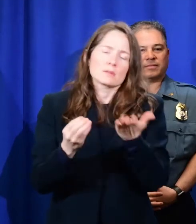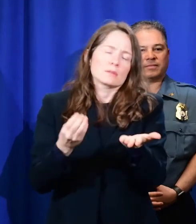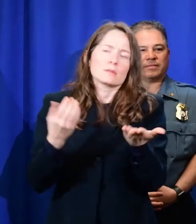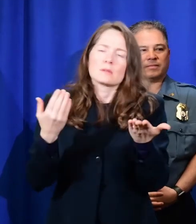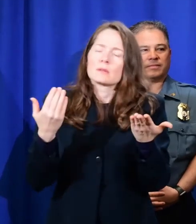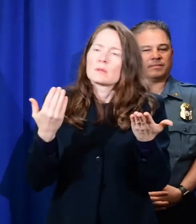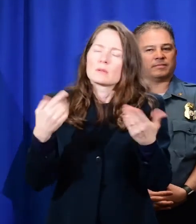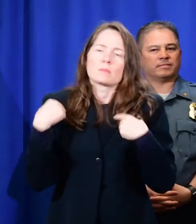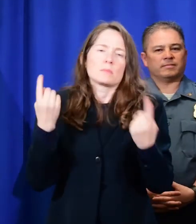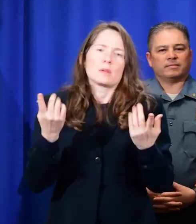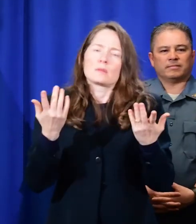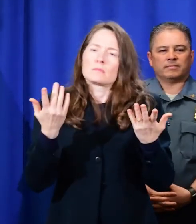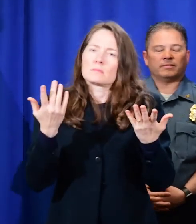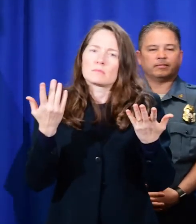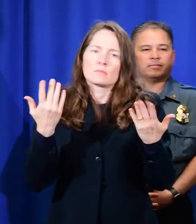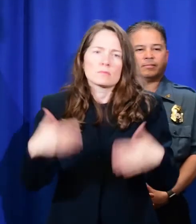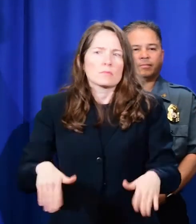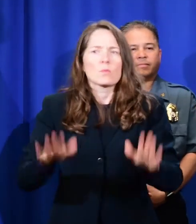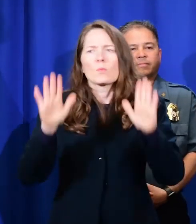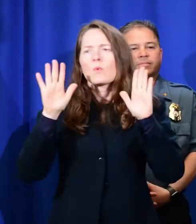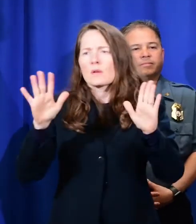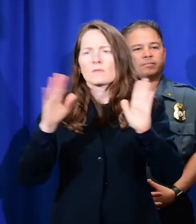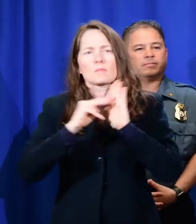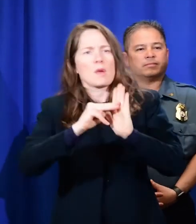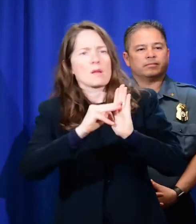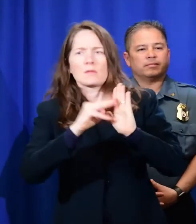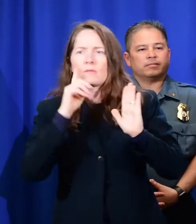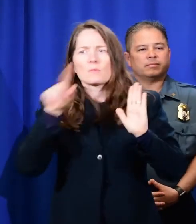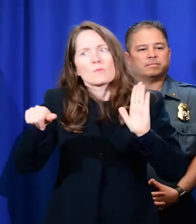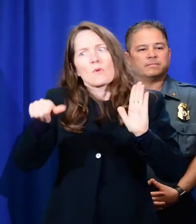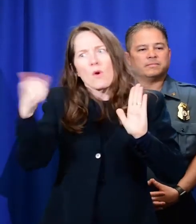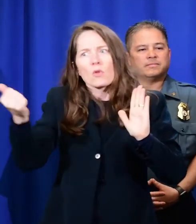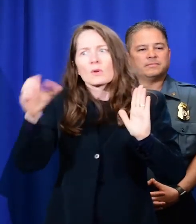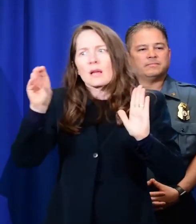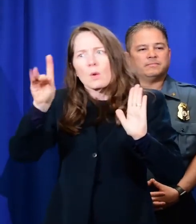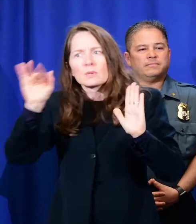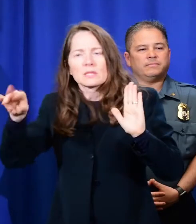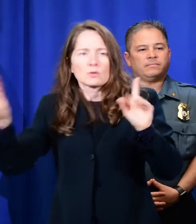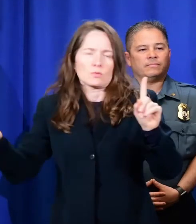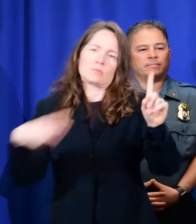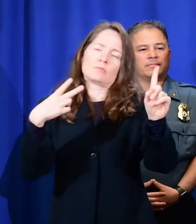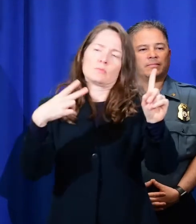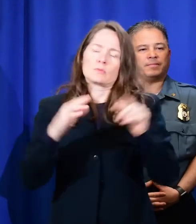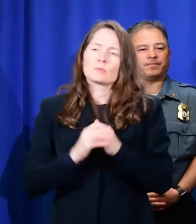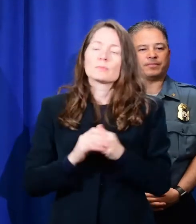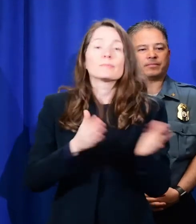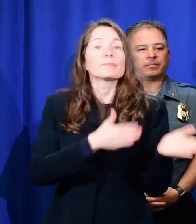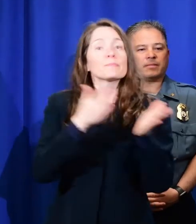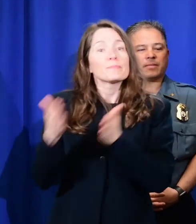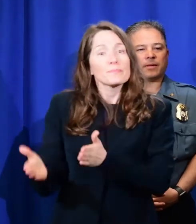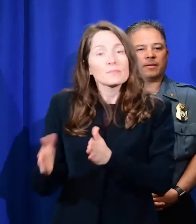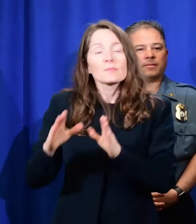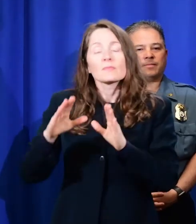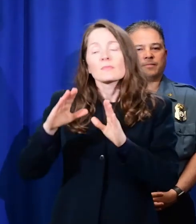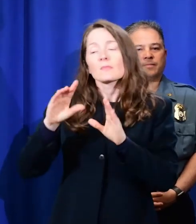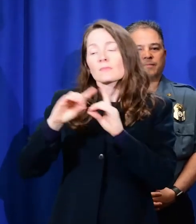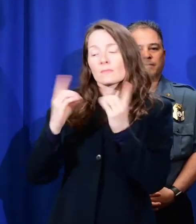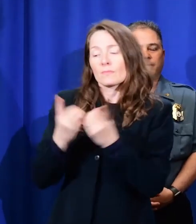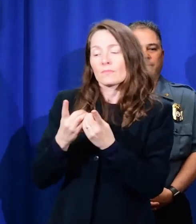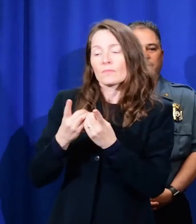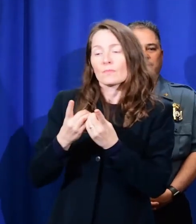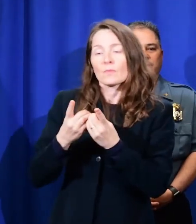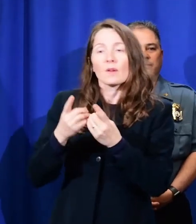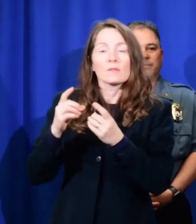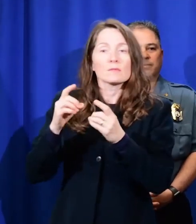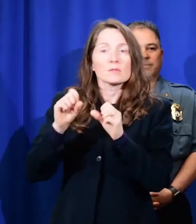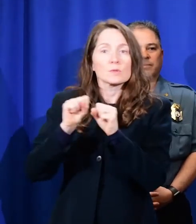other jurisdictions should aspire to. Our Department of Social Services, who have been that safety net